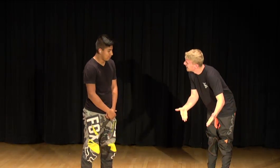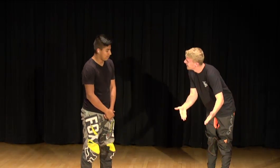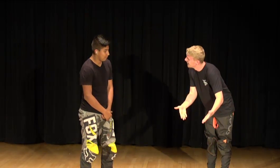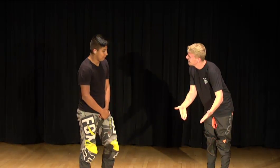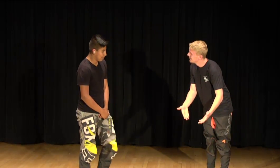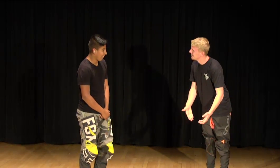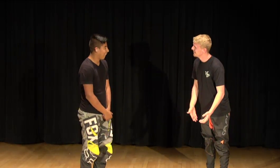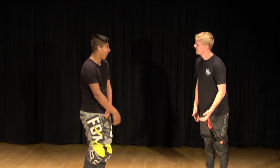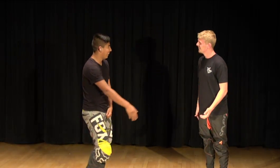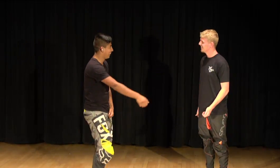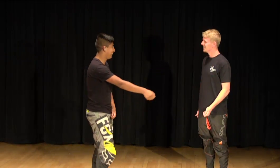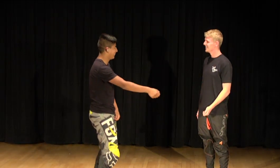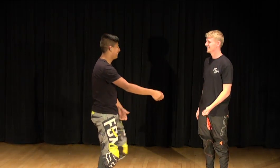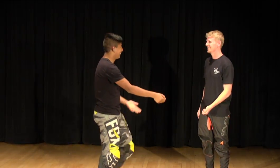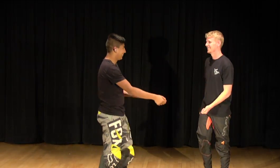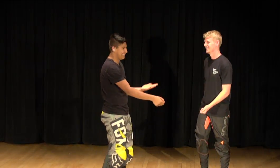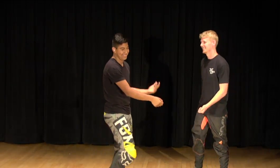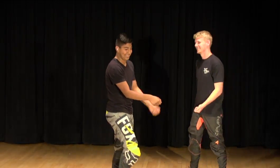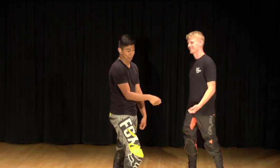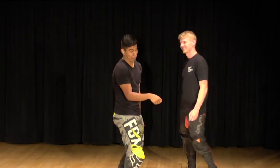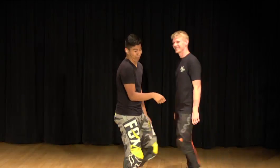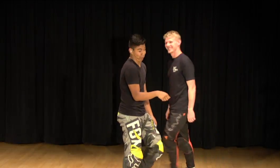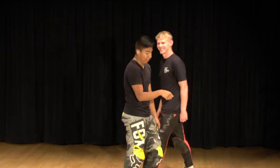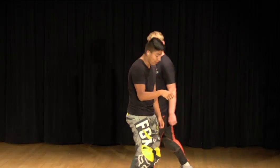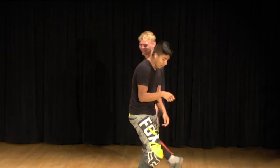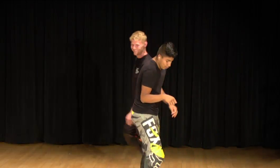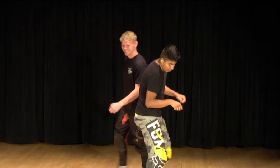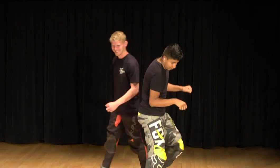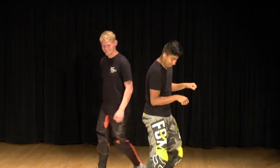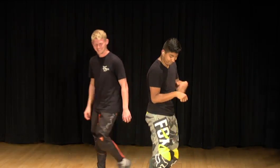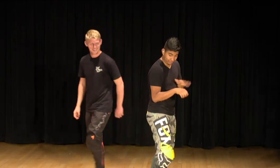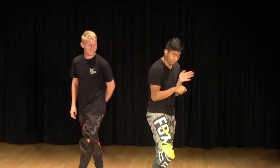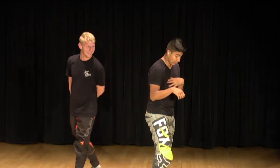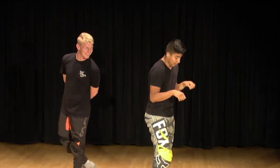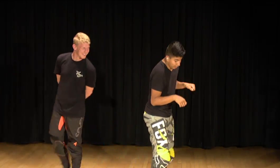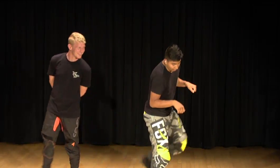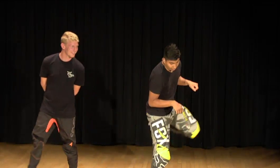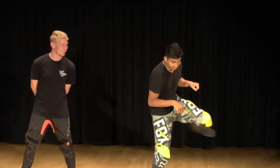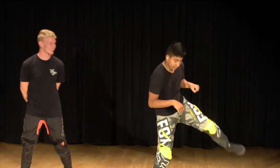It's right there. Oh, well, okay, I didn't know. All right, whatever.